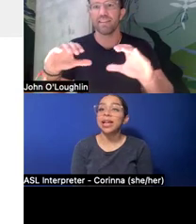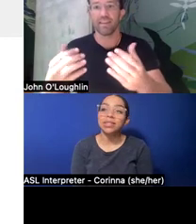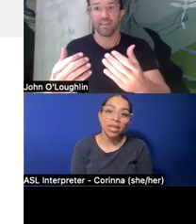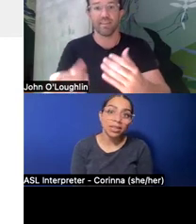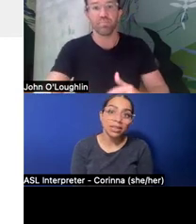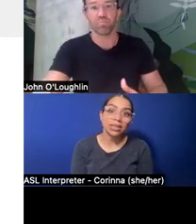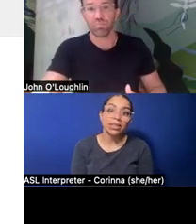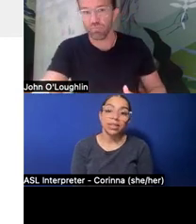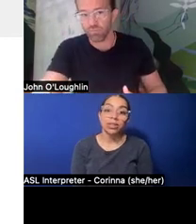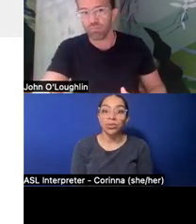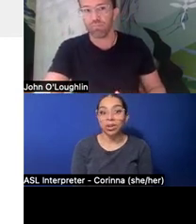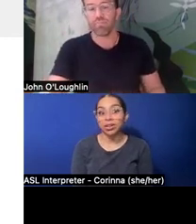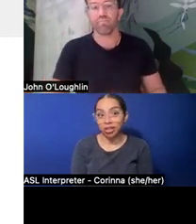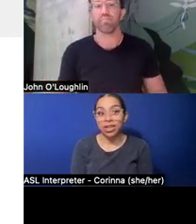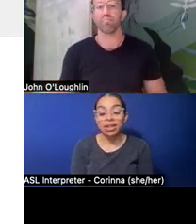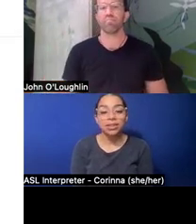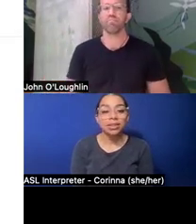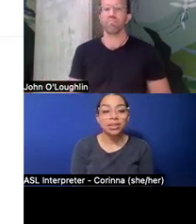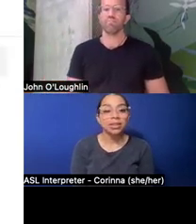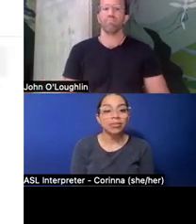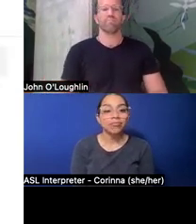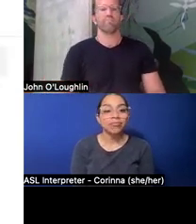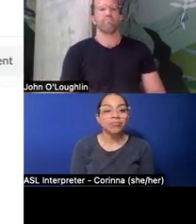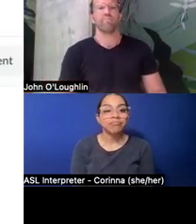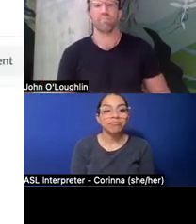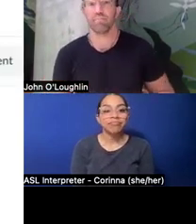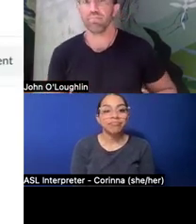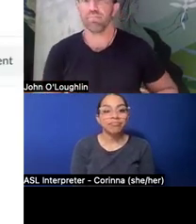different classmates who are in your class.